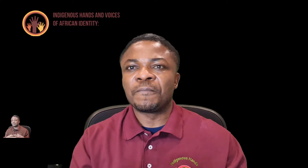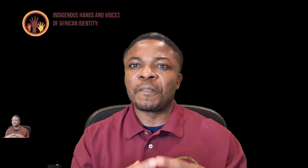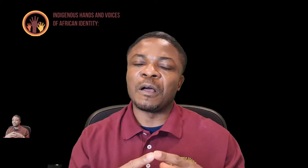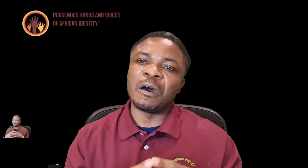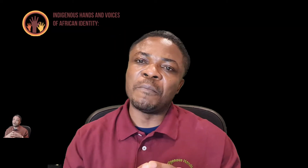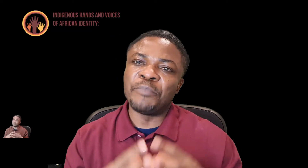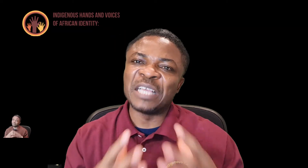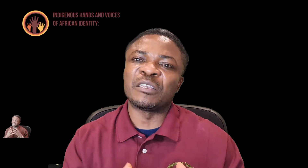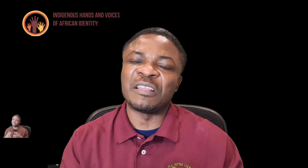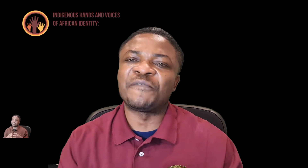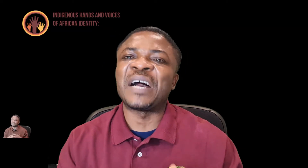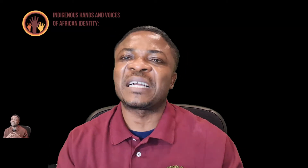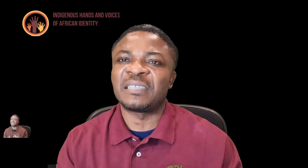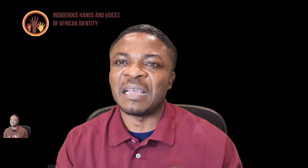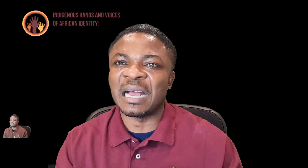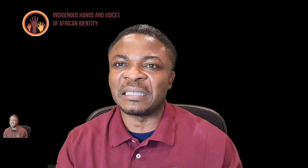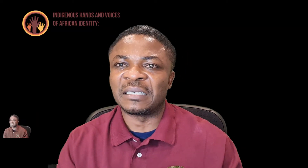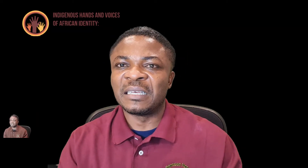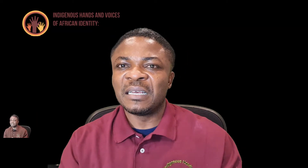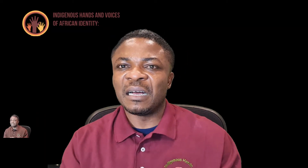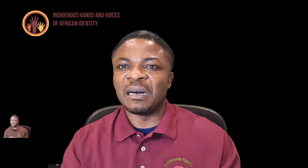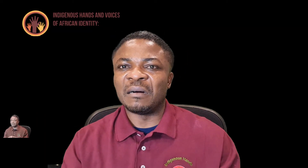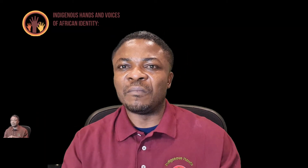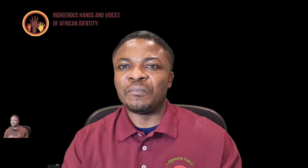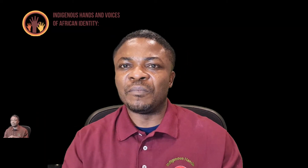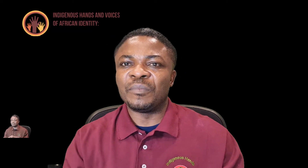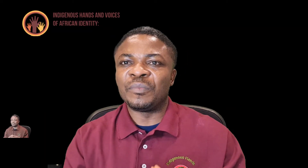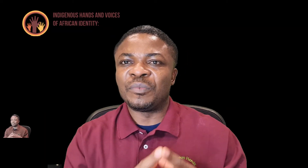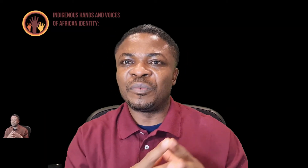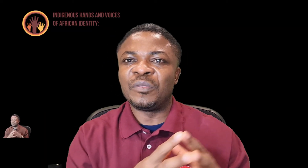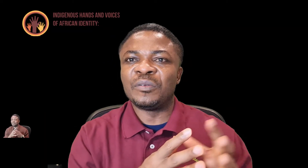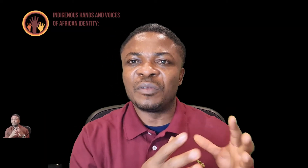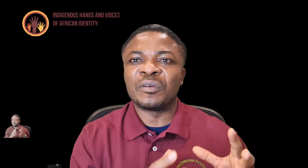is based on the fact that